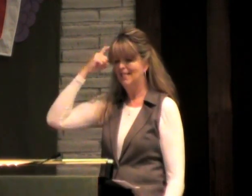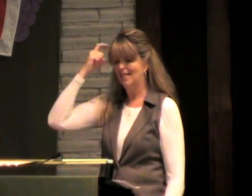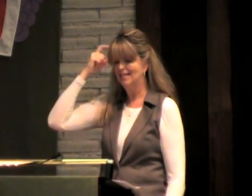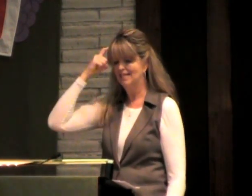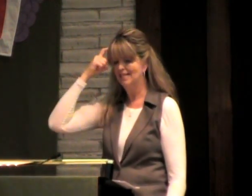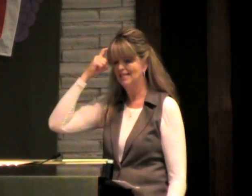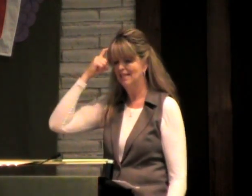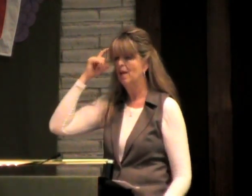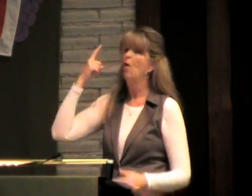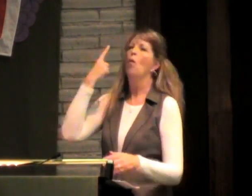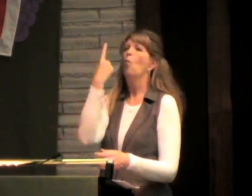One that makes sense,